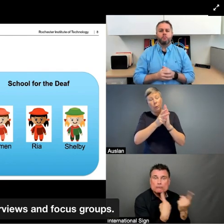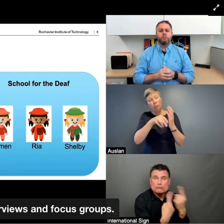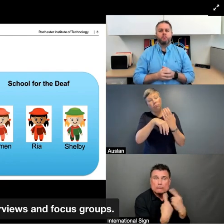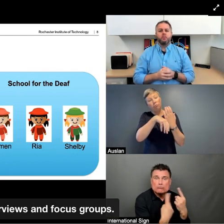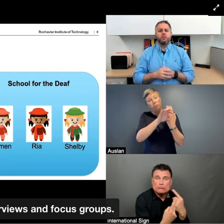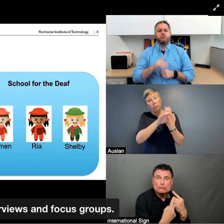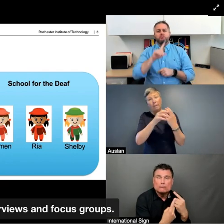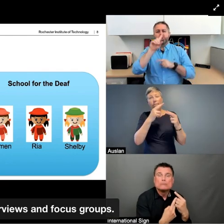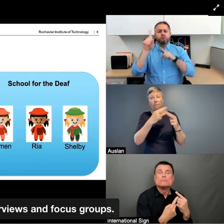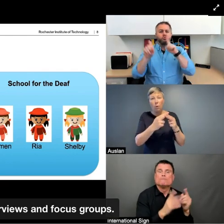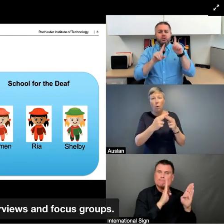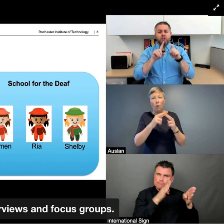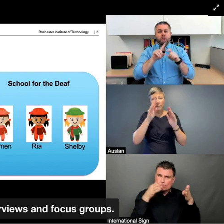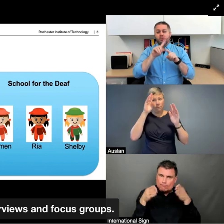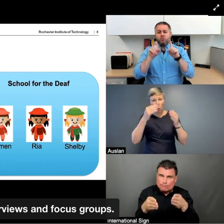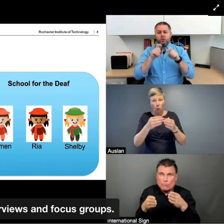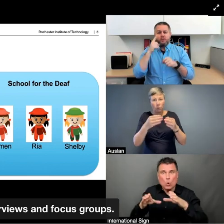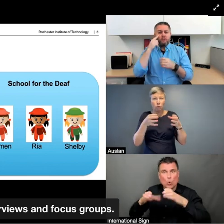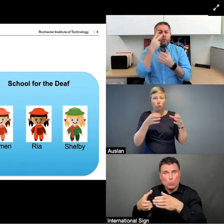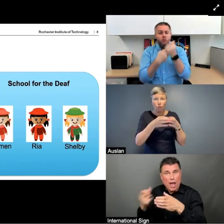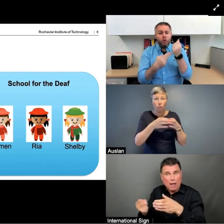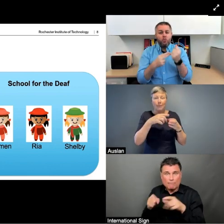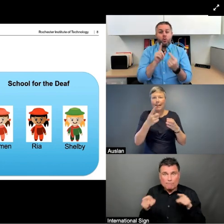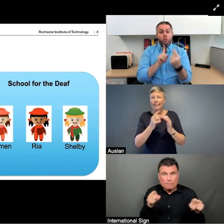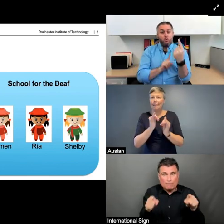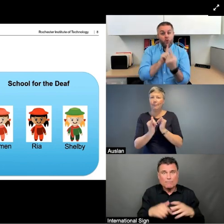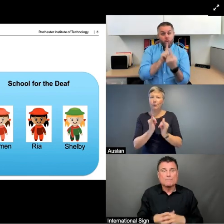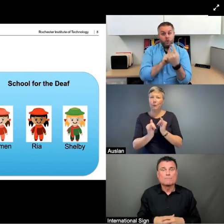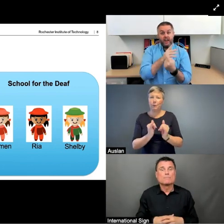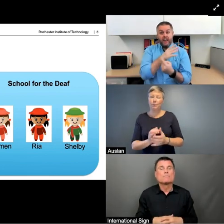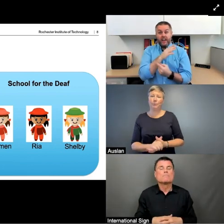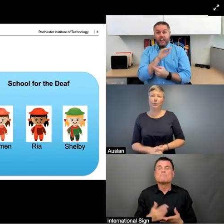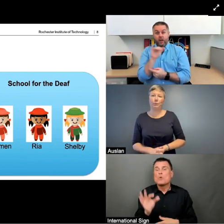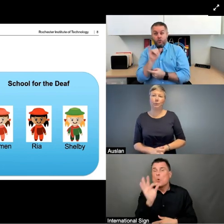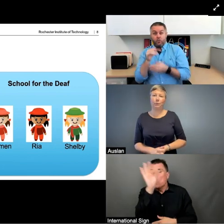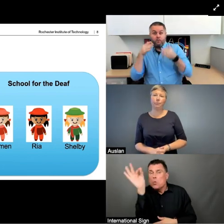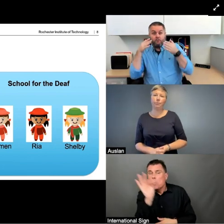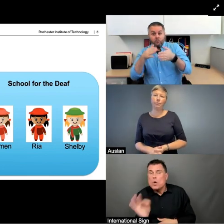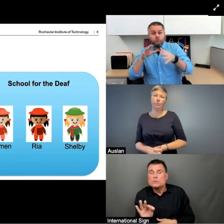my interviews and focus groups.